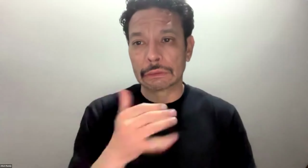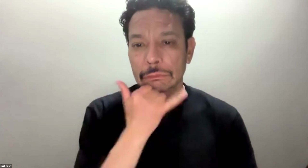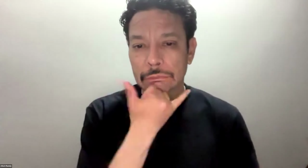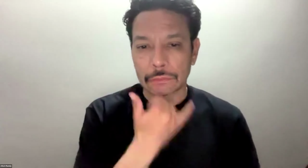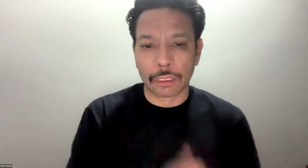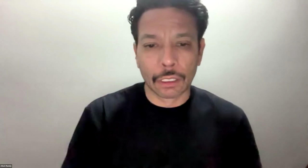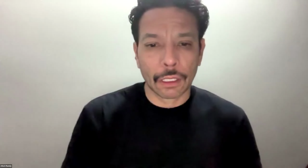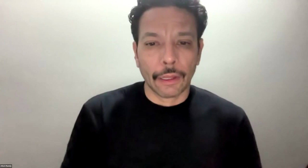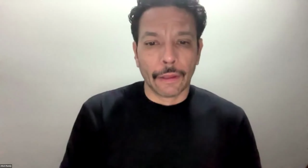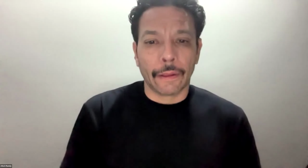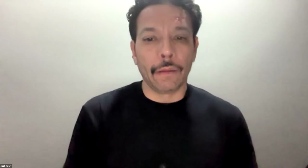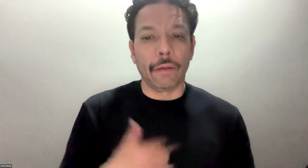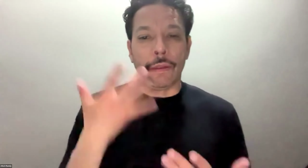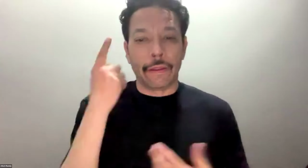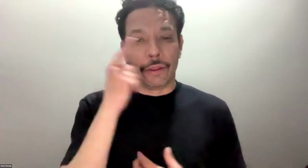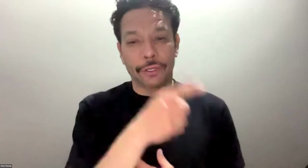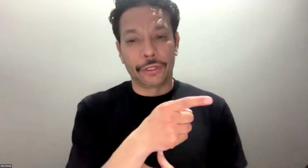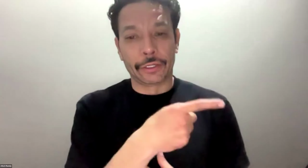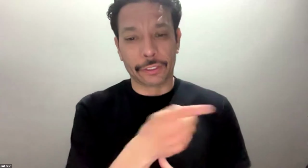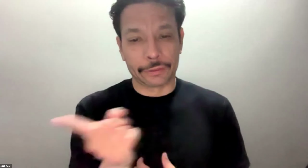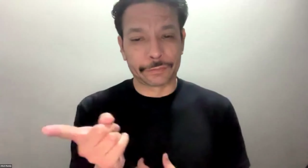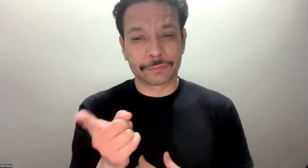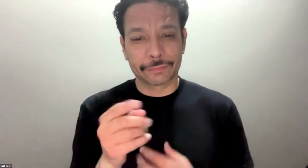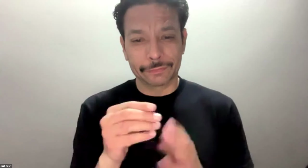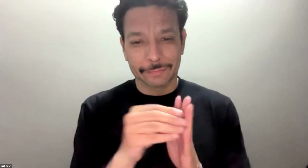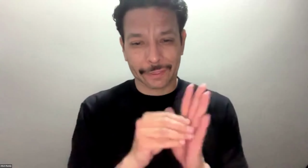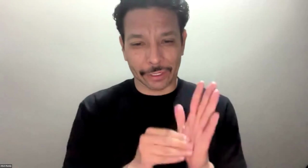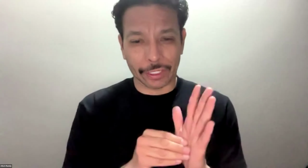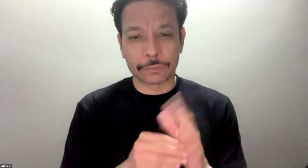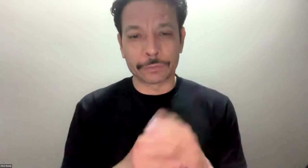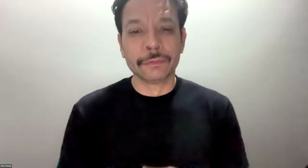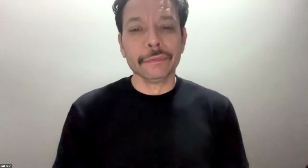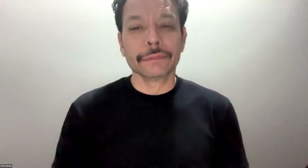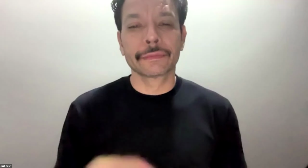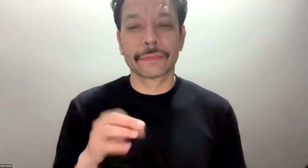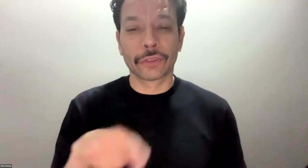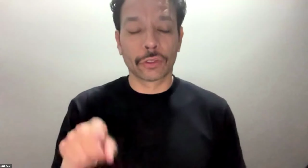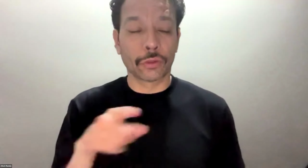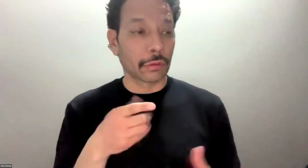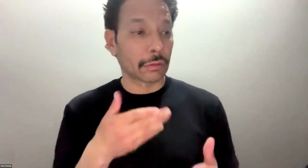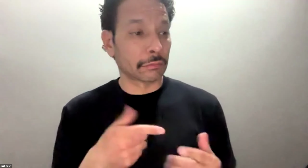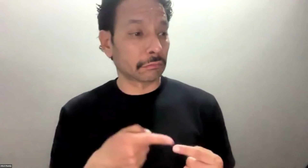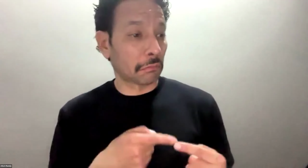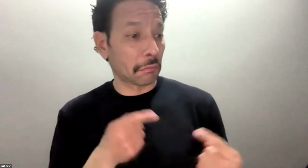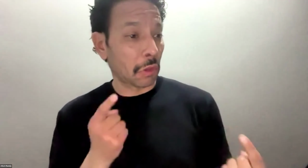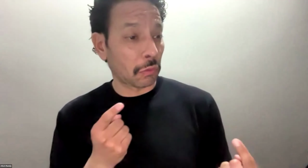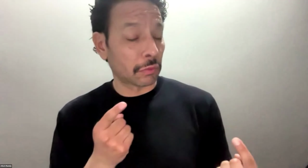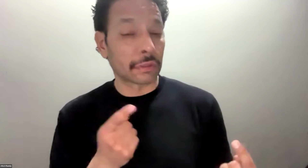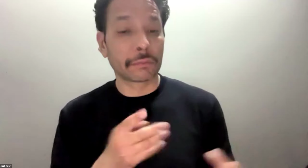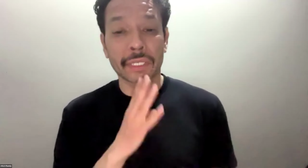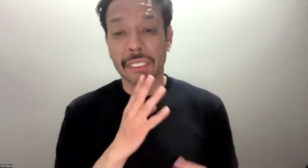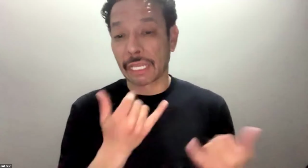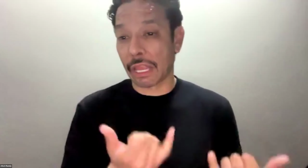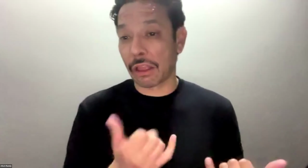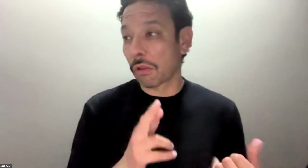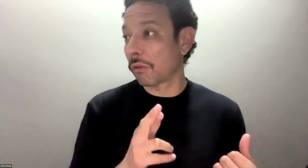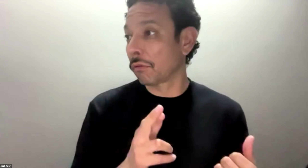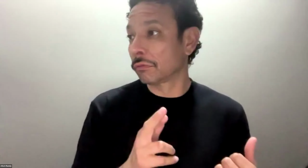guys to take those down. If you are opposed, speak now